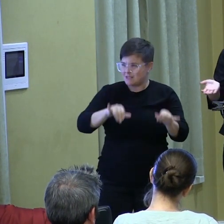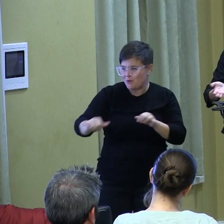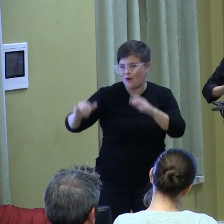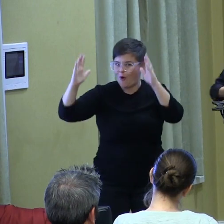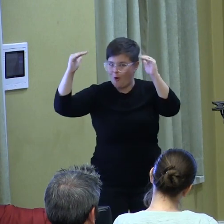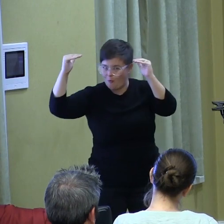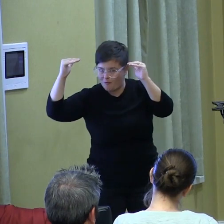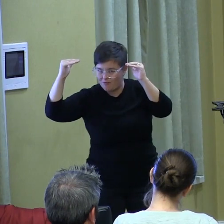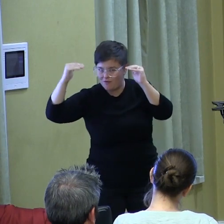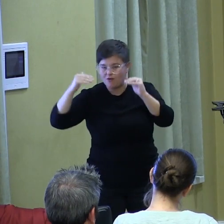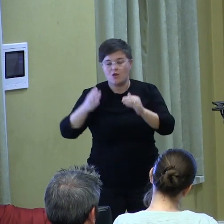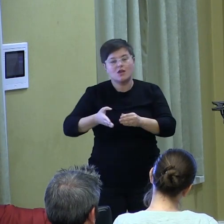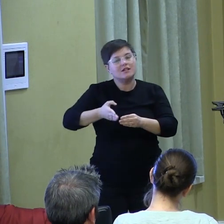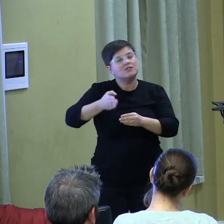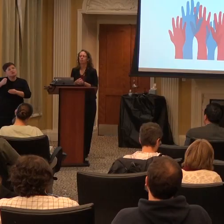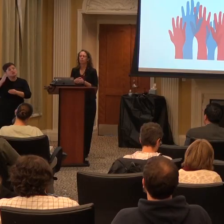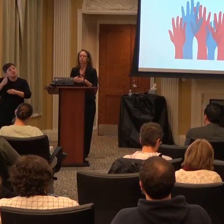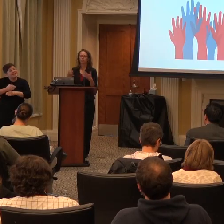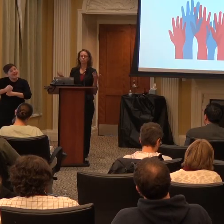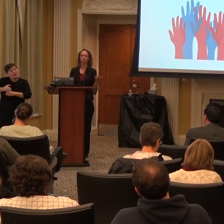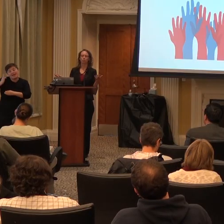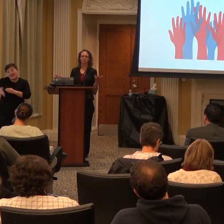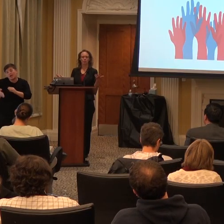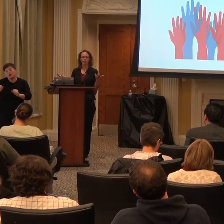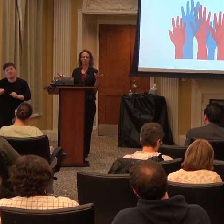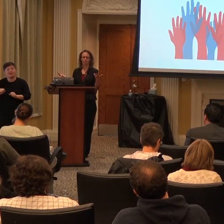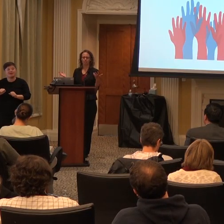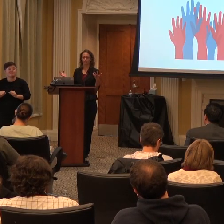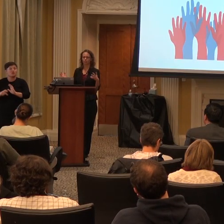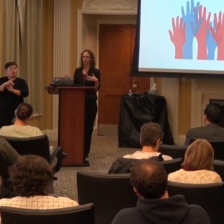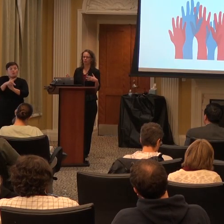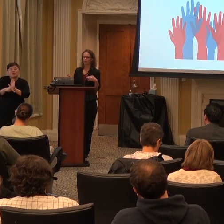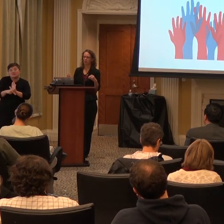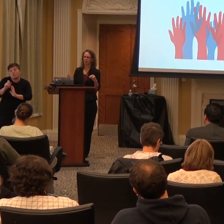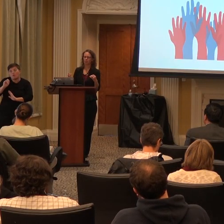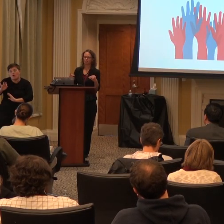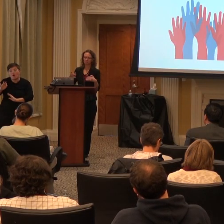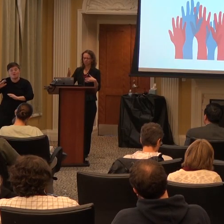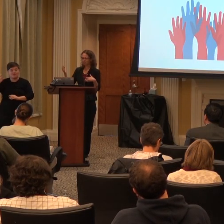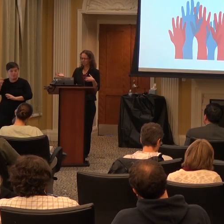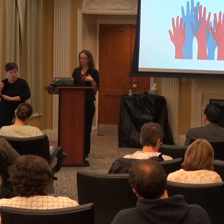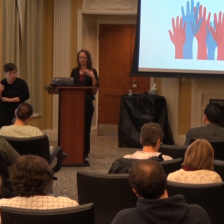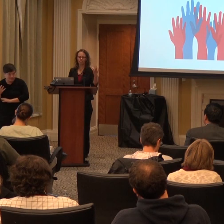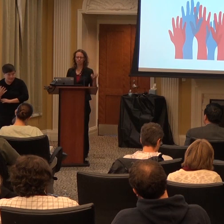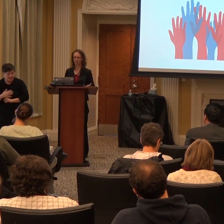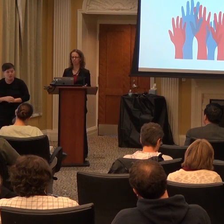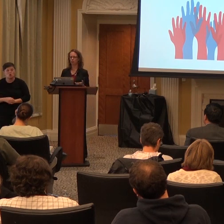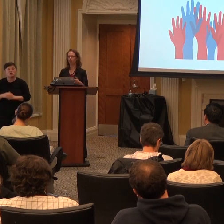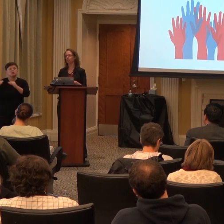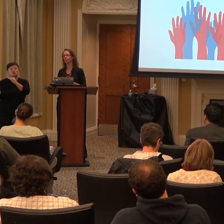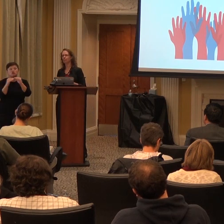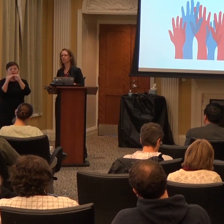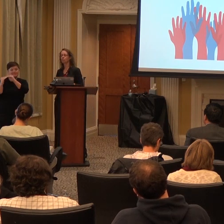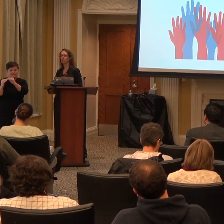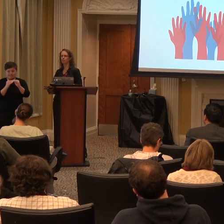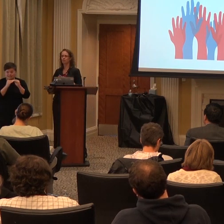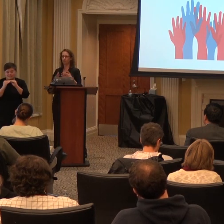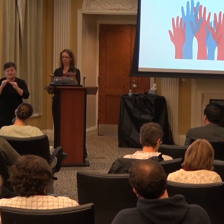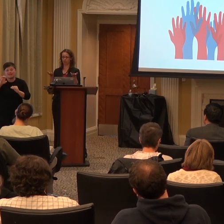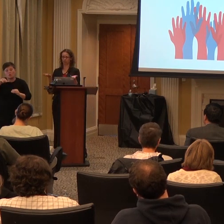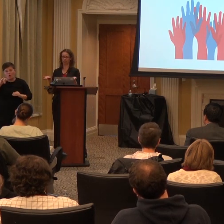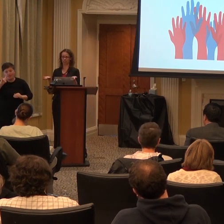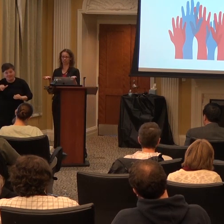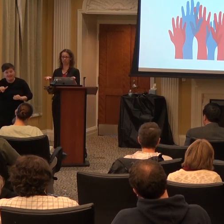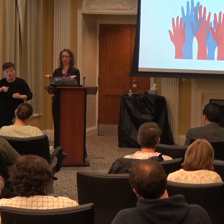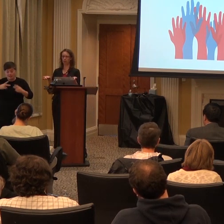Those shared ends could be things like the principles of democracy, so justice and equality. They could be